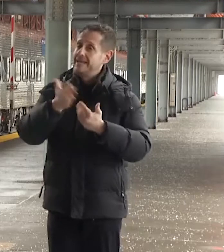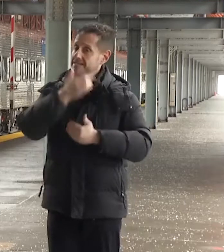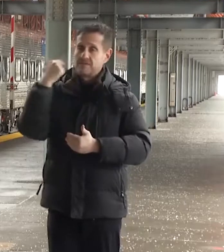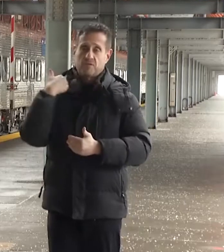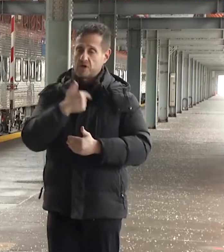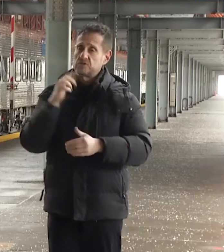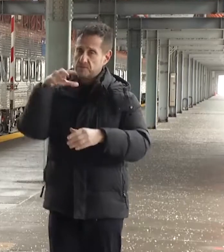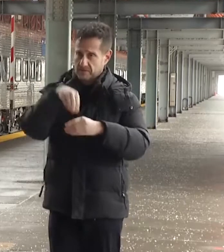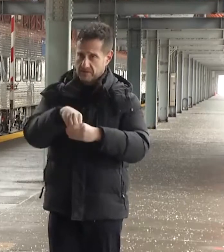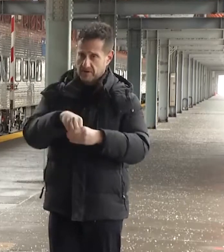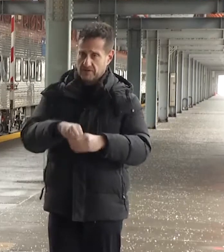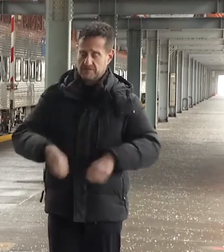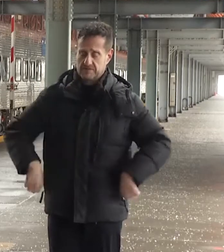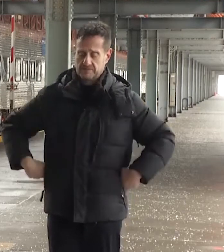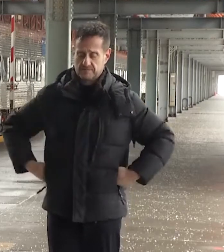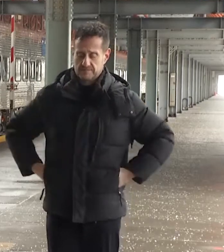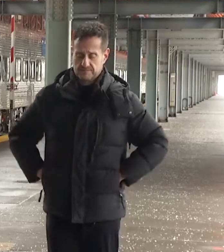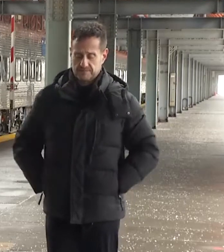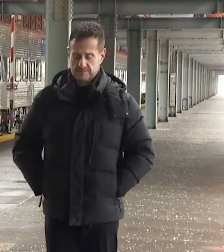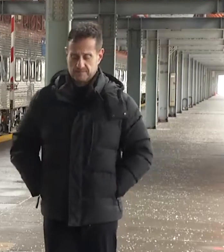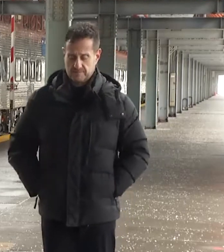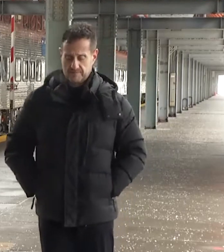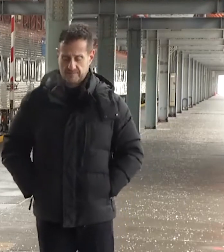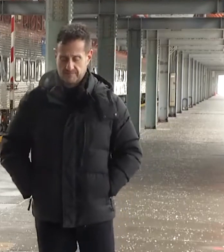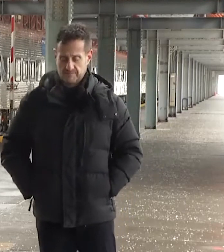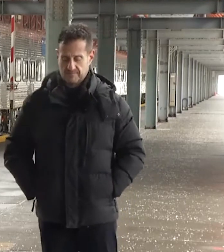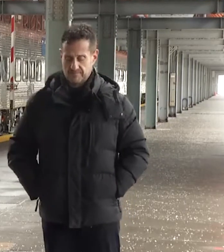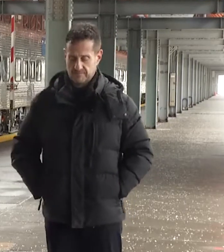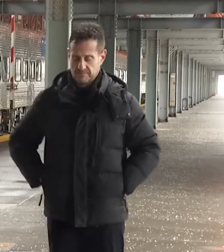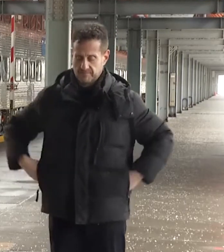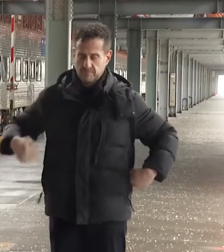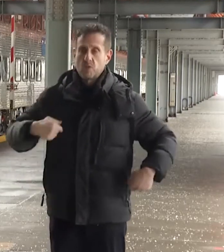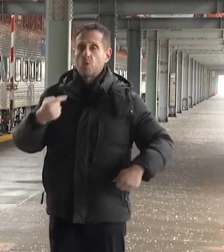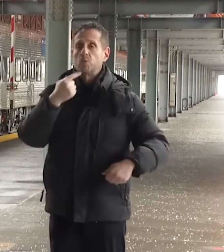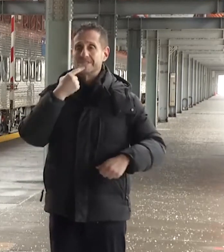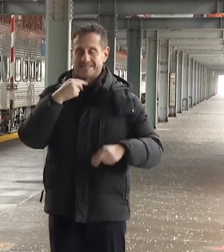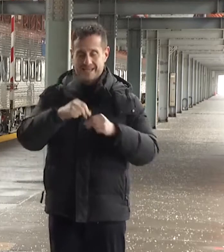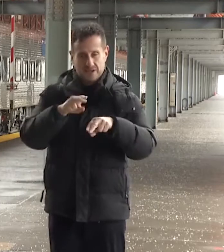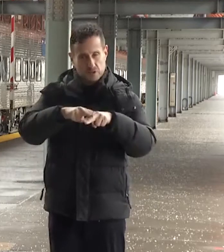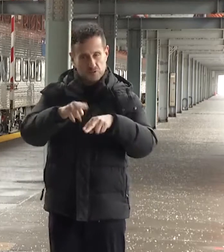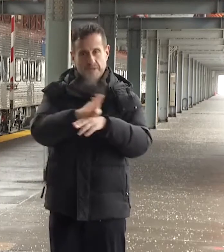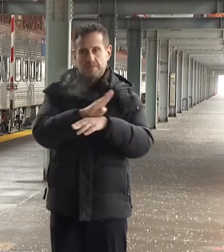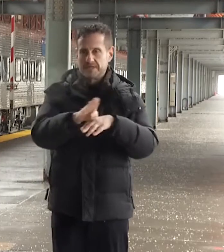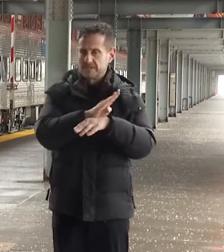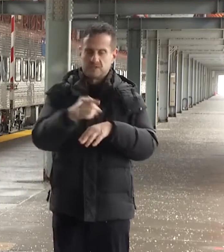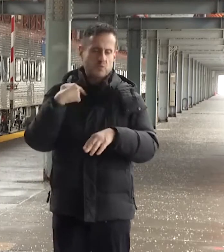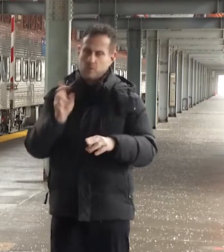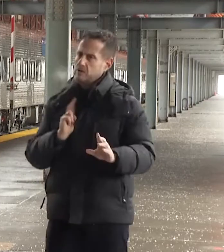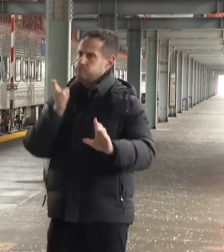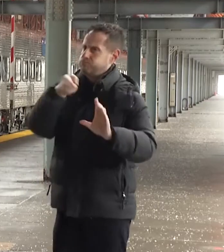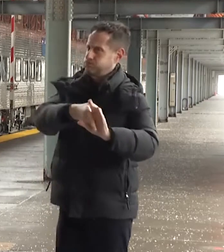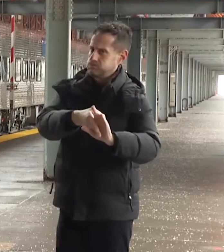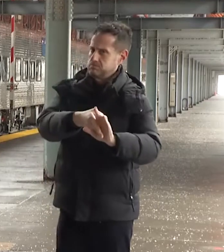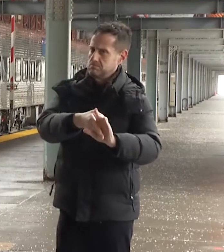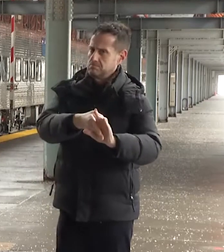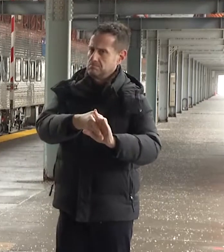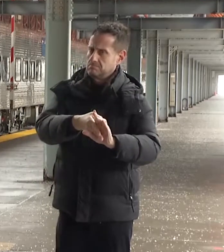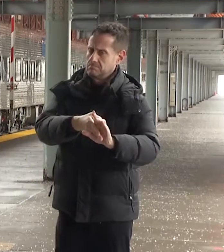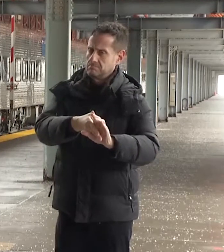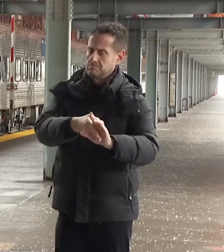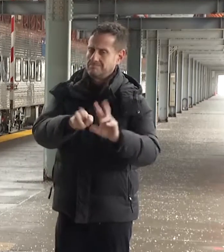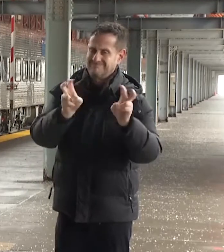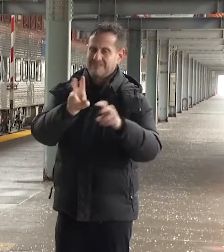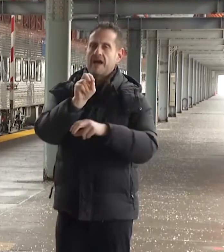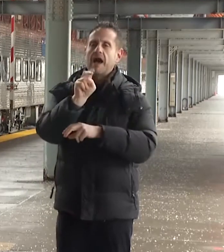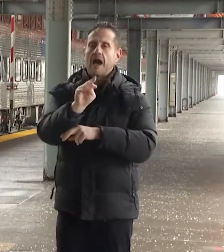to participate. And as we say in the rail business, we're completely on board. I have lived